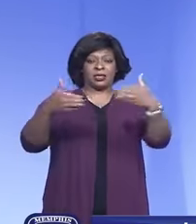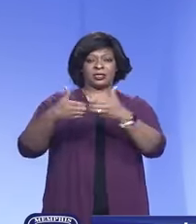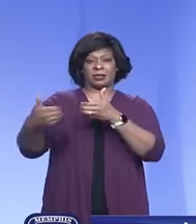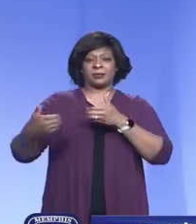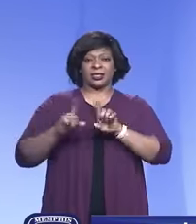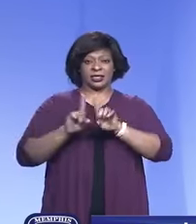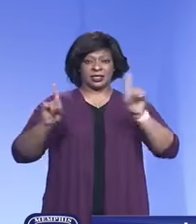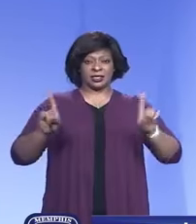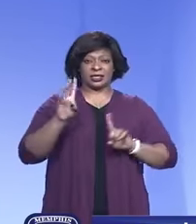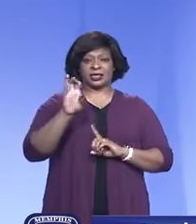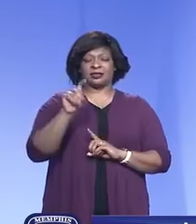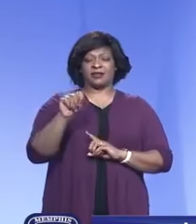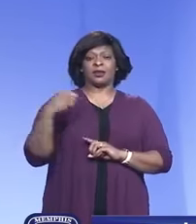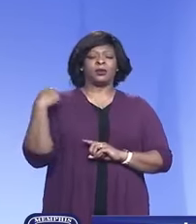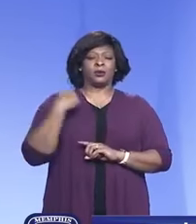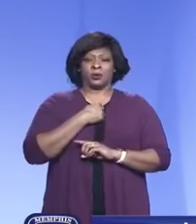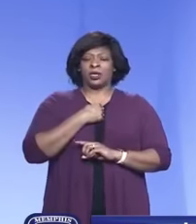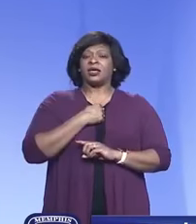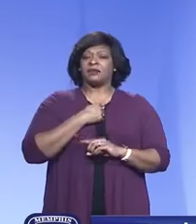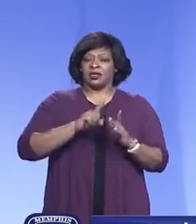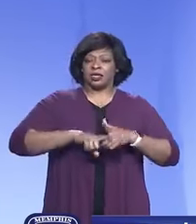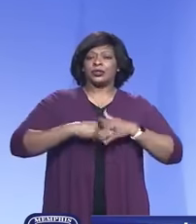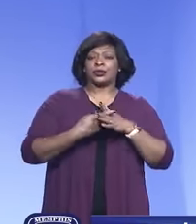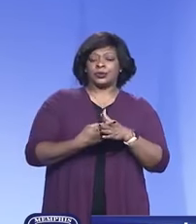So we've instituted